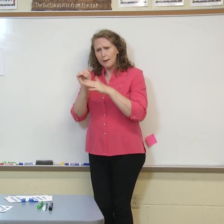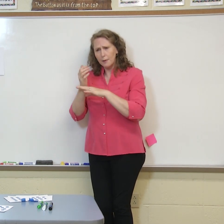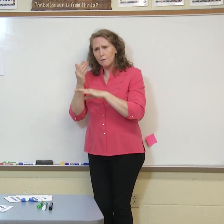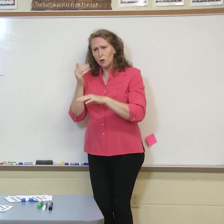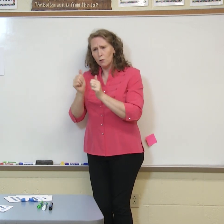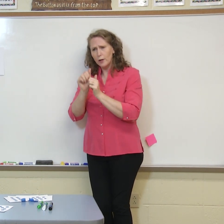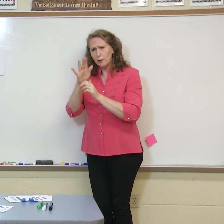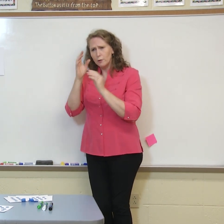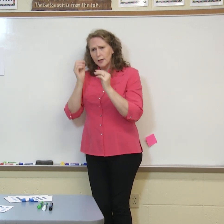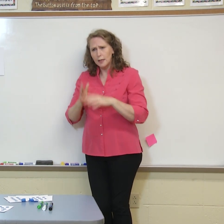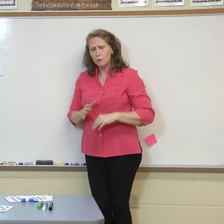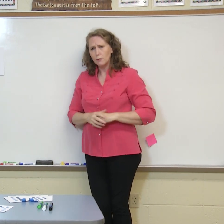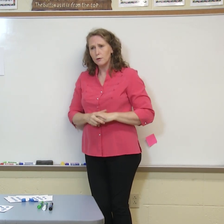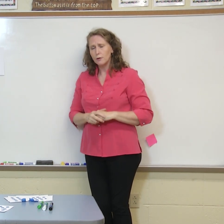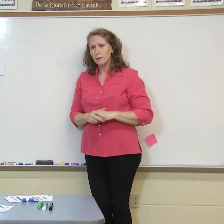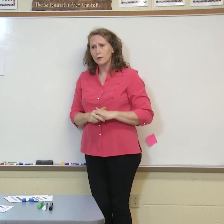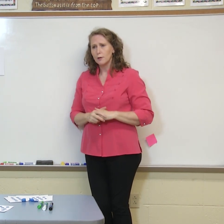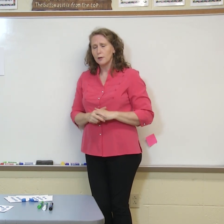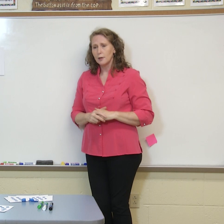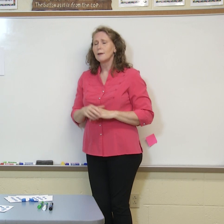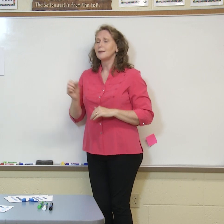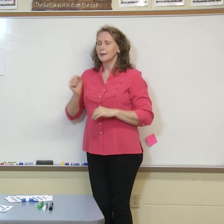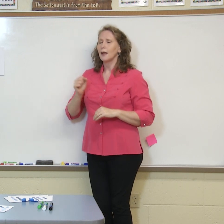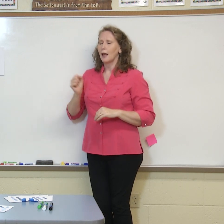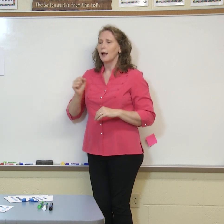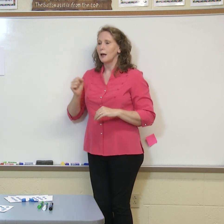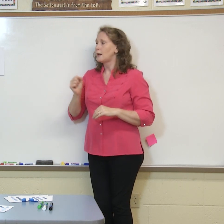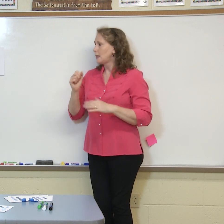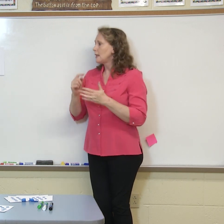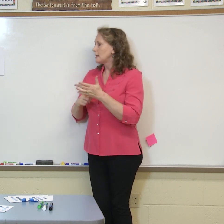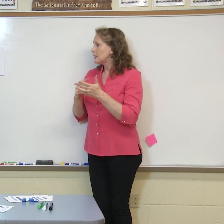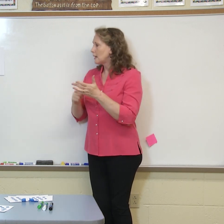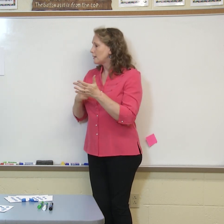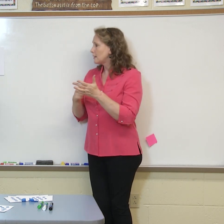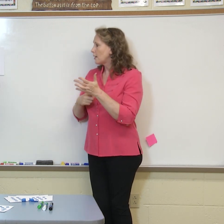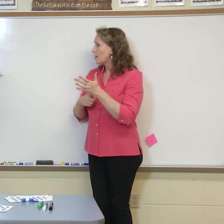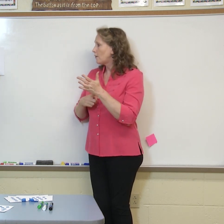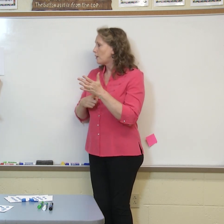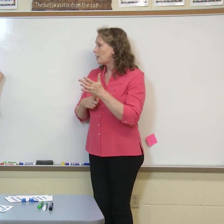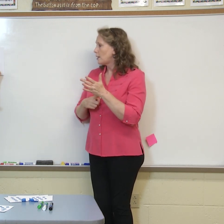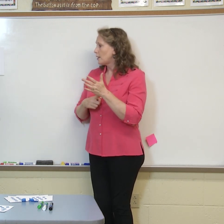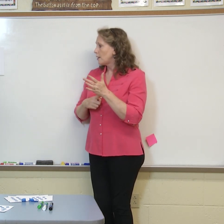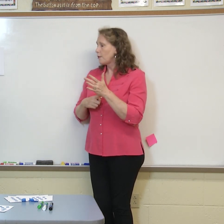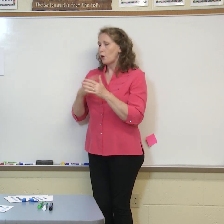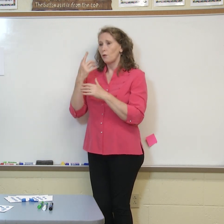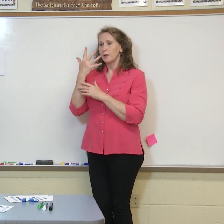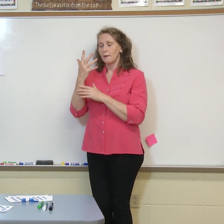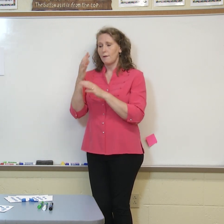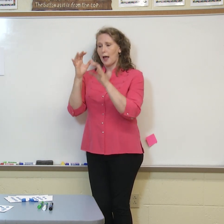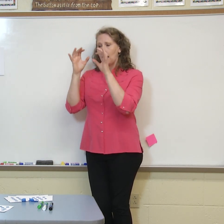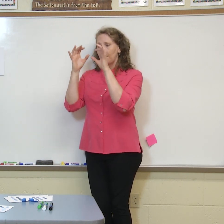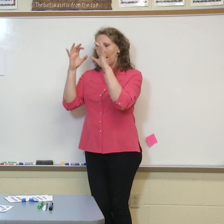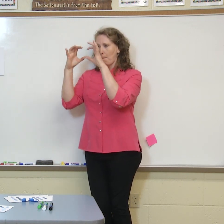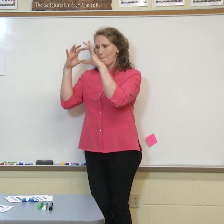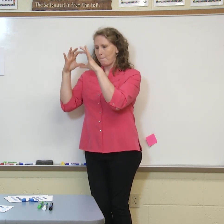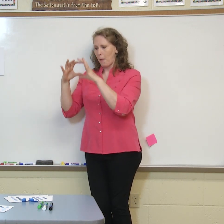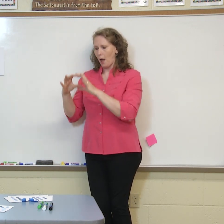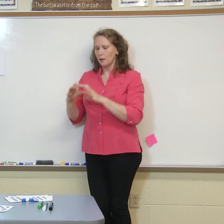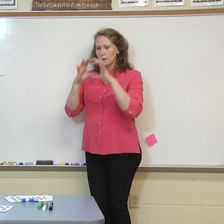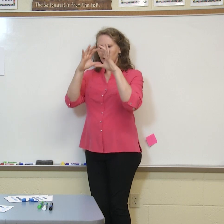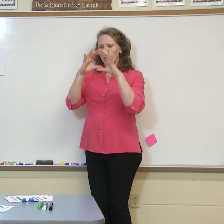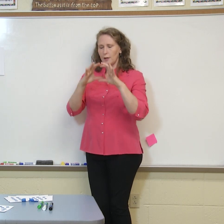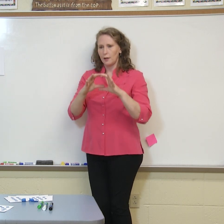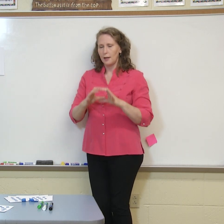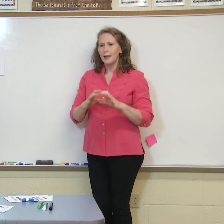with your teacher? Yeah. Sometimes those 5 boxes are side by side and